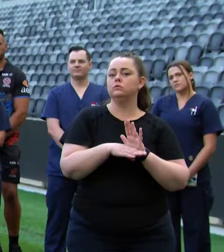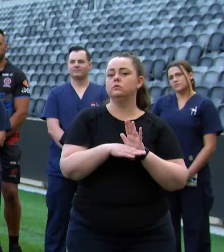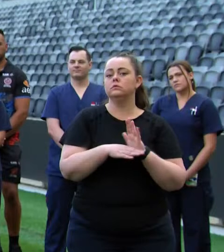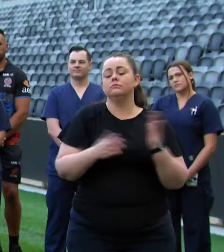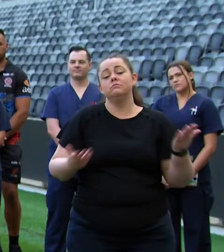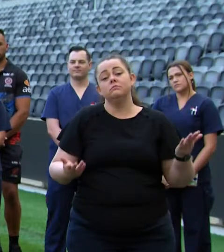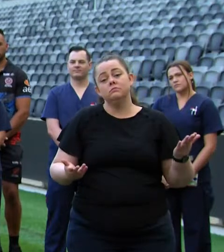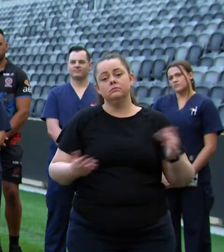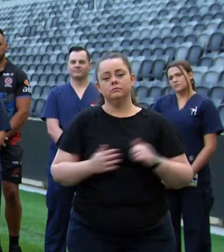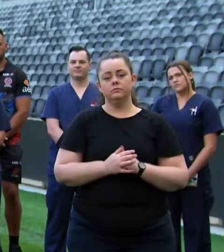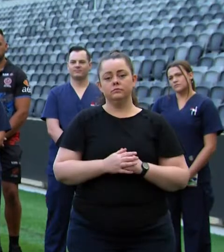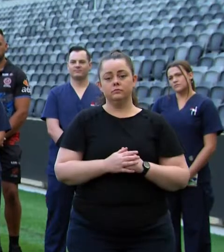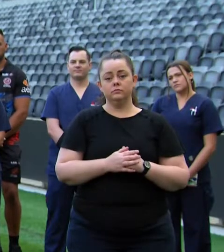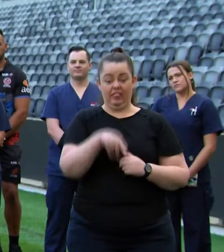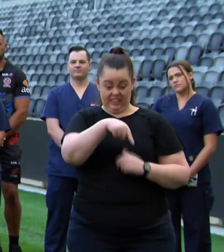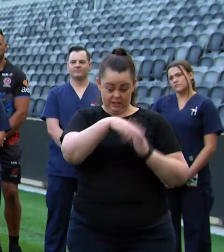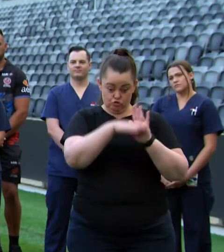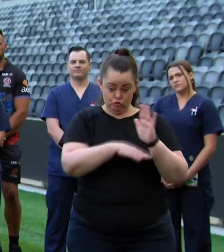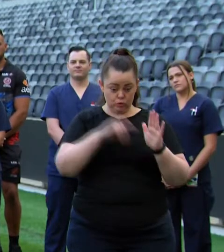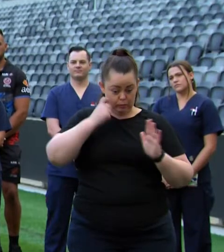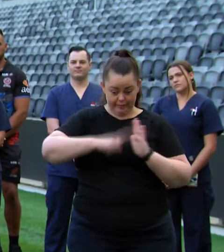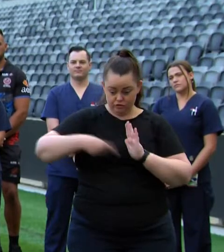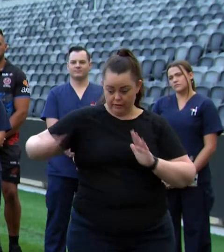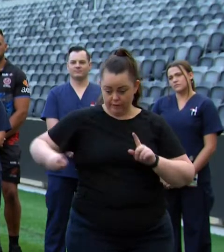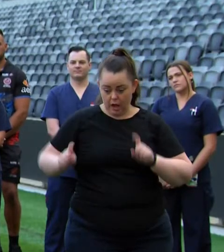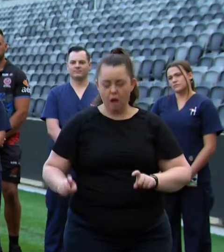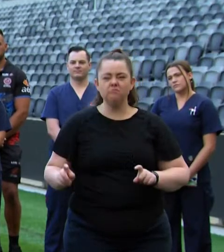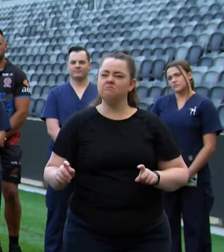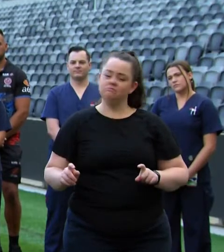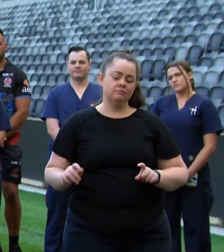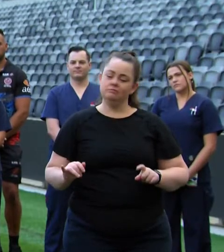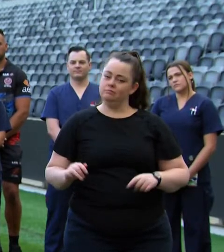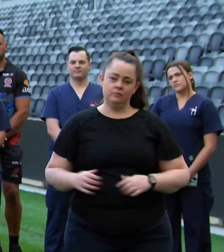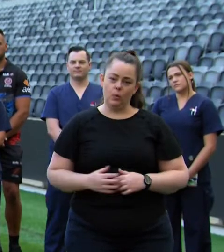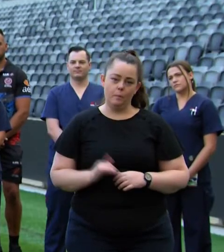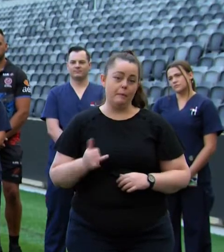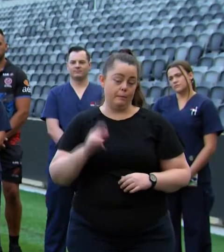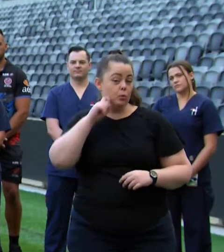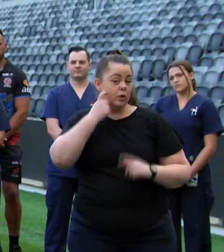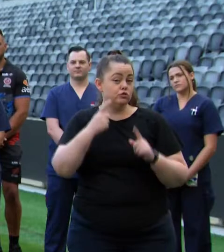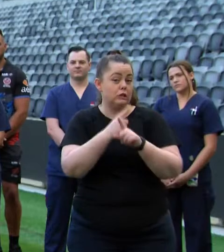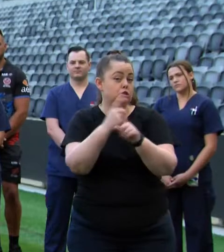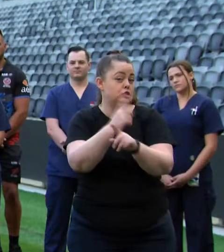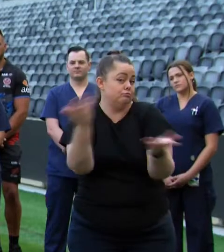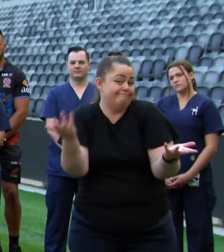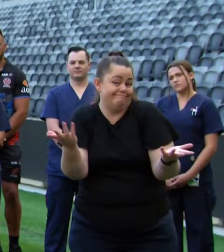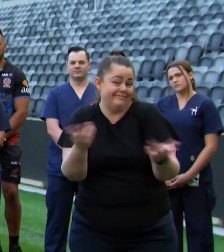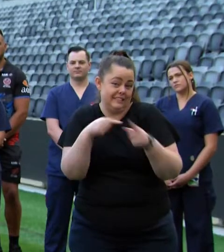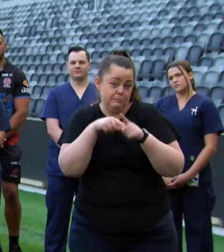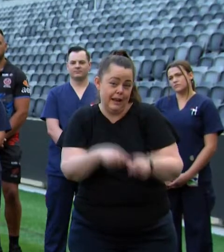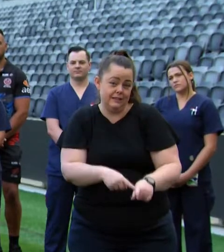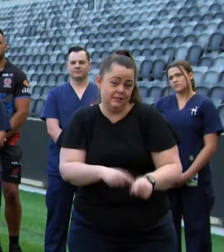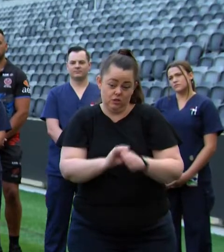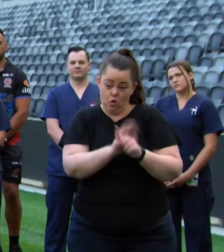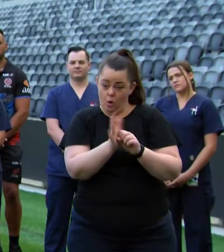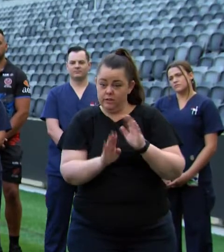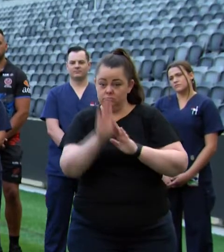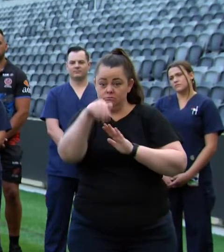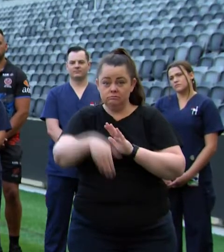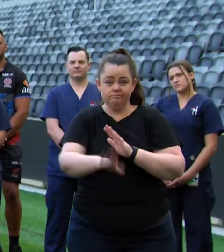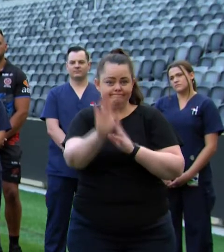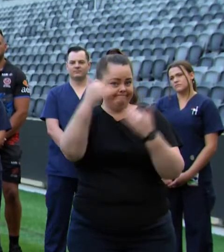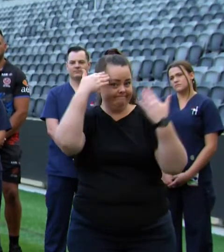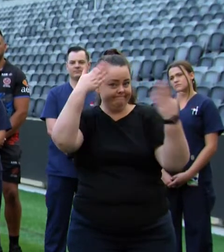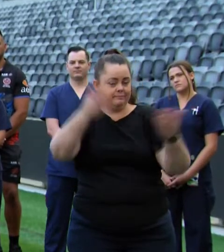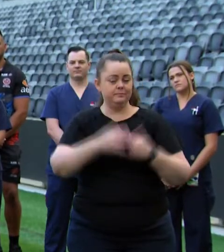further changes along the way, there might have to be. And I also emphasise that in particular areas there might be a higher rate of transmission of